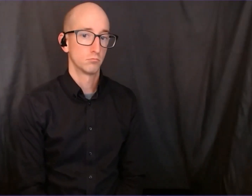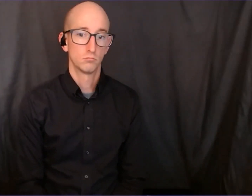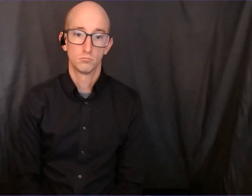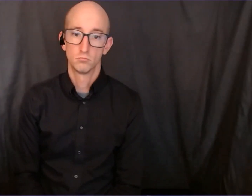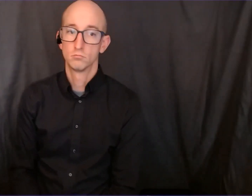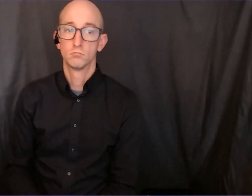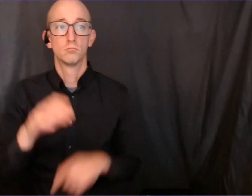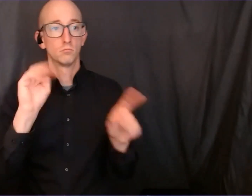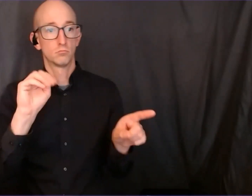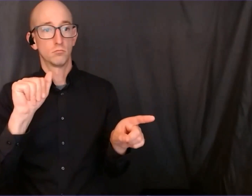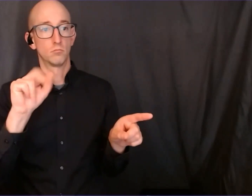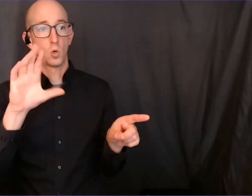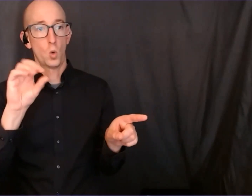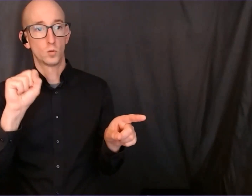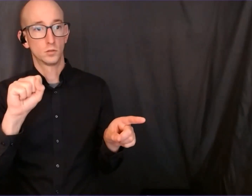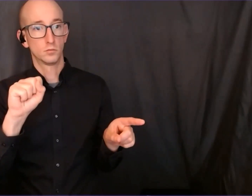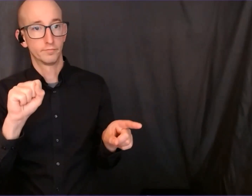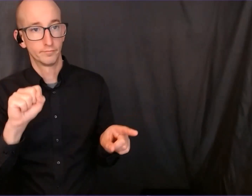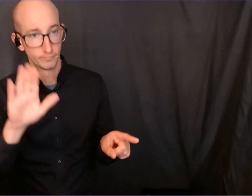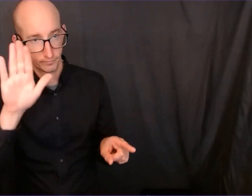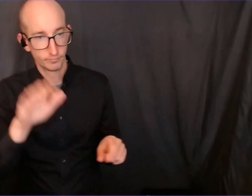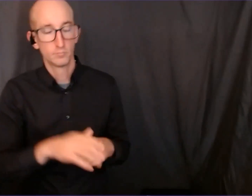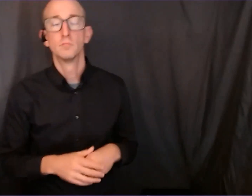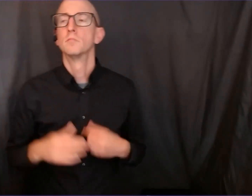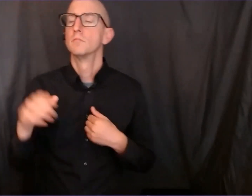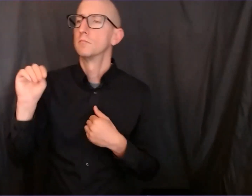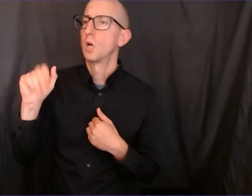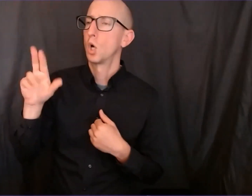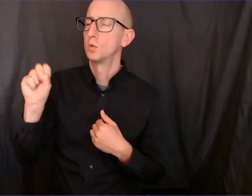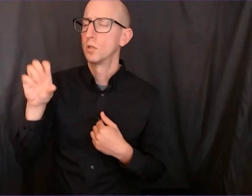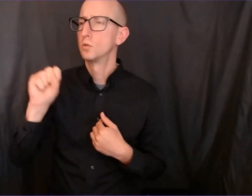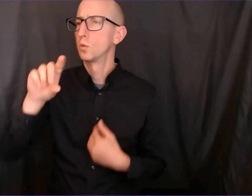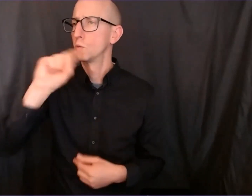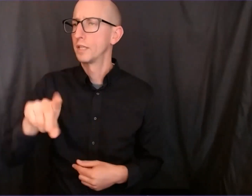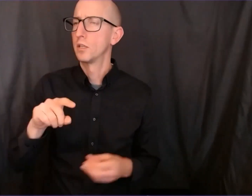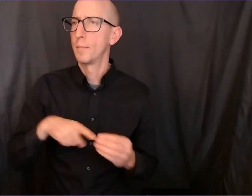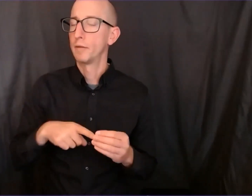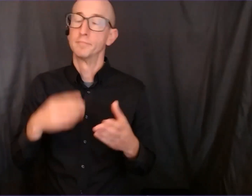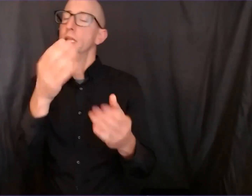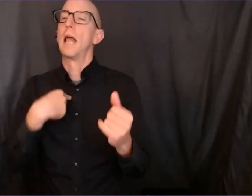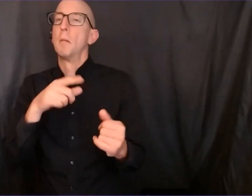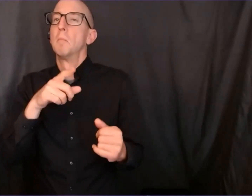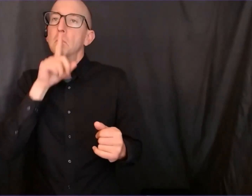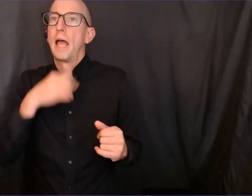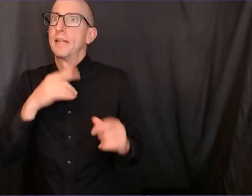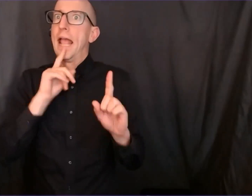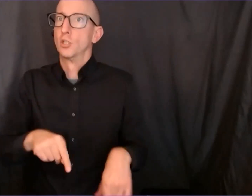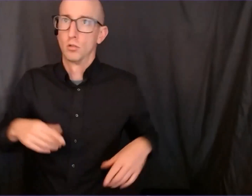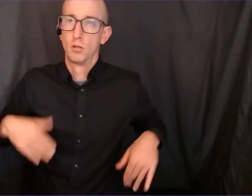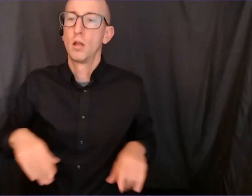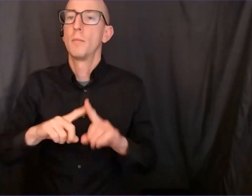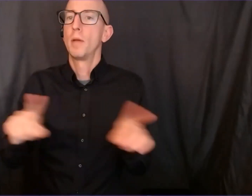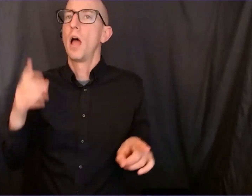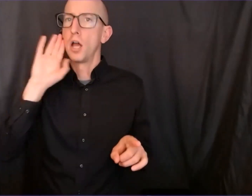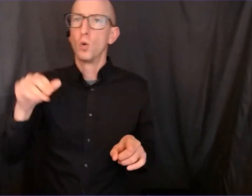Marcos. Yeah, so the question about, I don't have an answer per se, but I know that at a few meetings